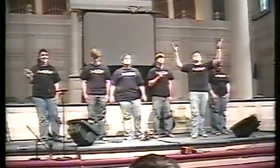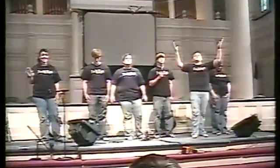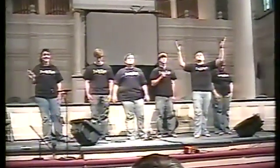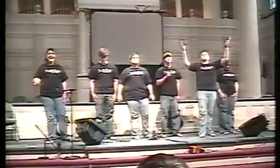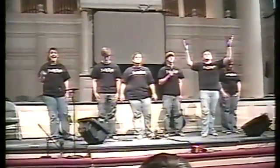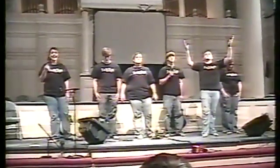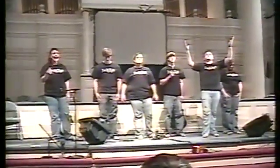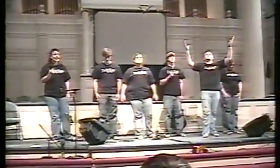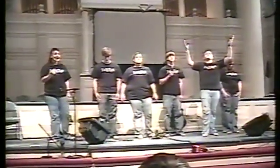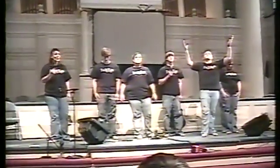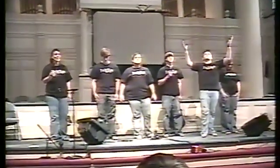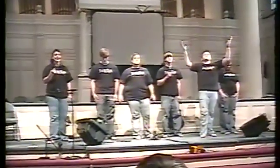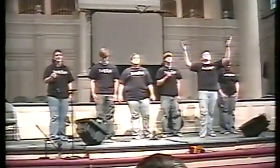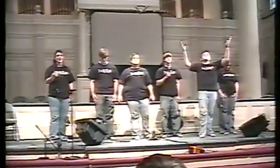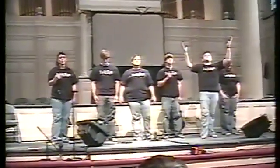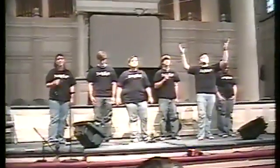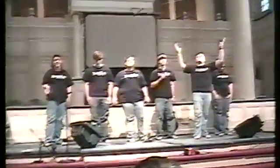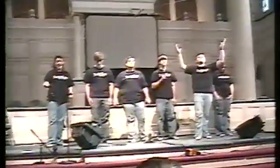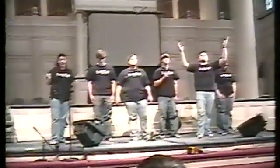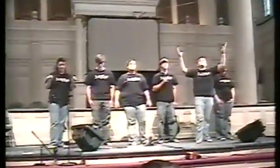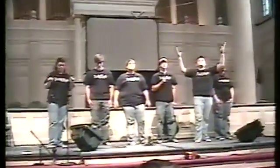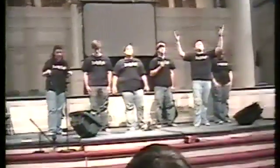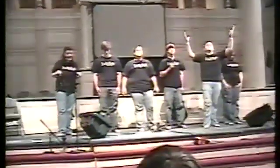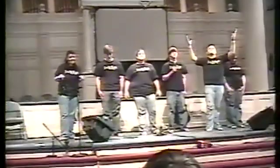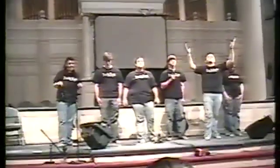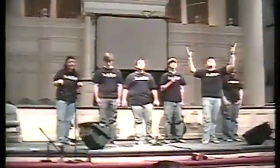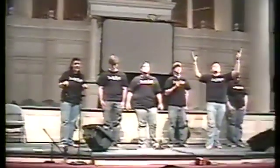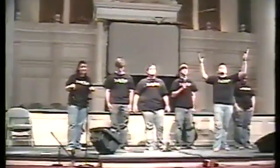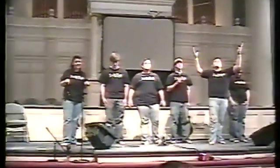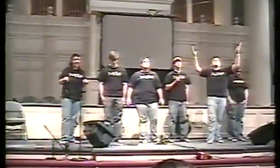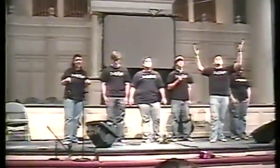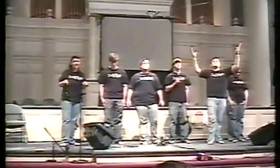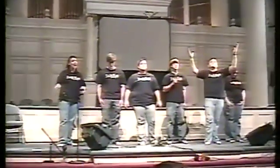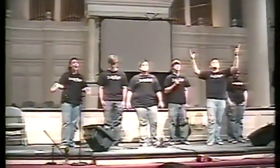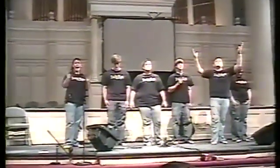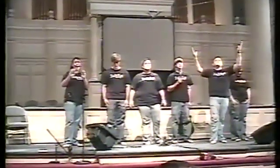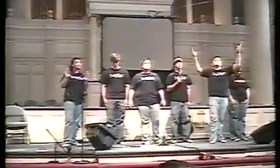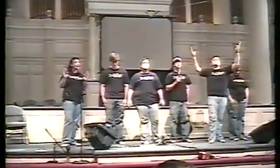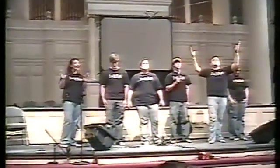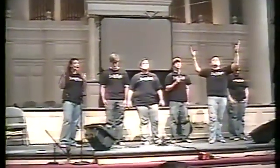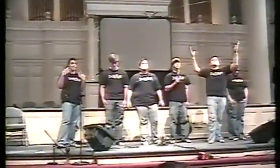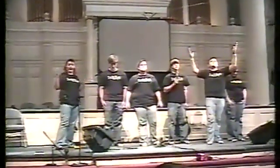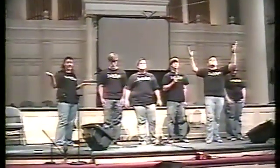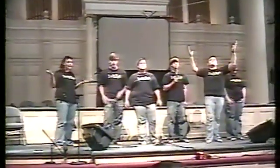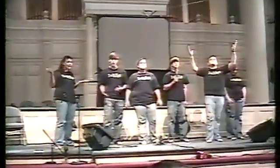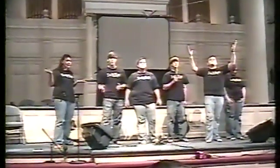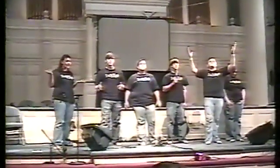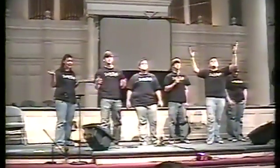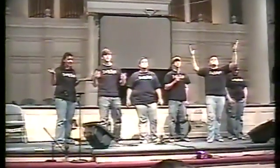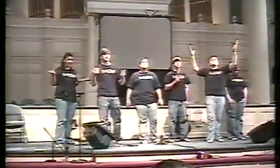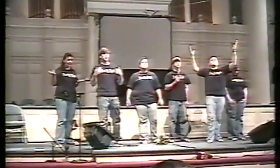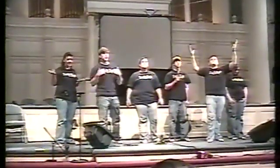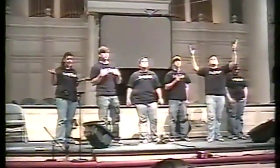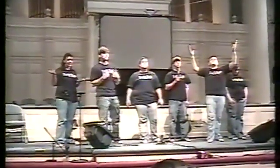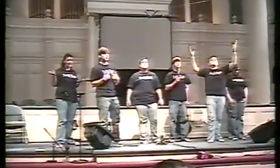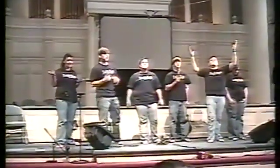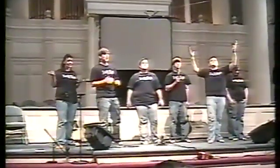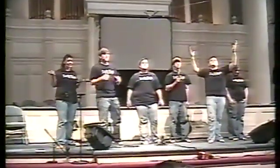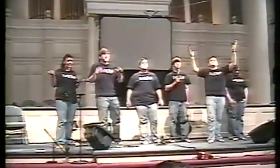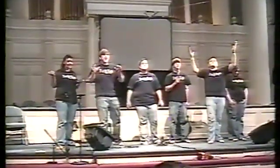is. And I know about the drug wars. And piranhas munching at my toes. I'm sorry, but... Europe is just not for me. They